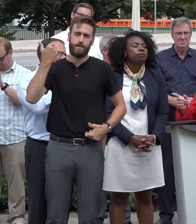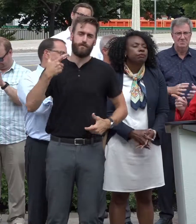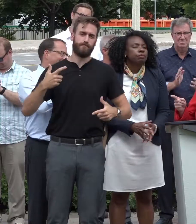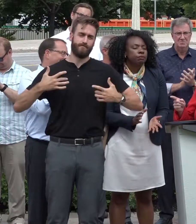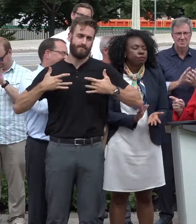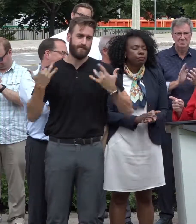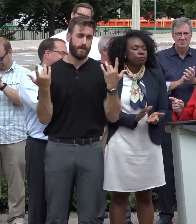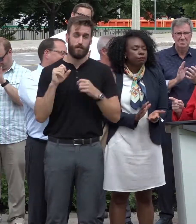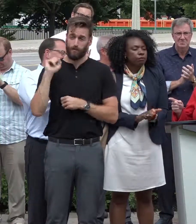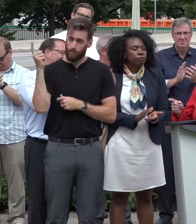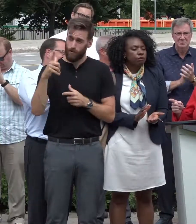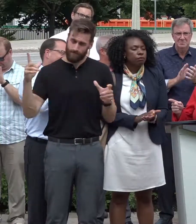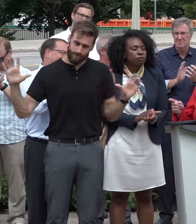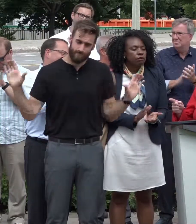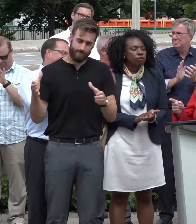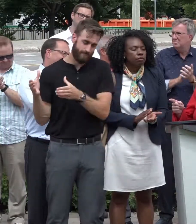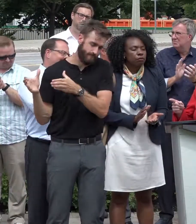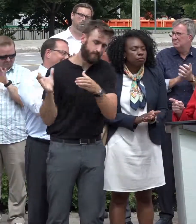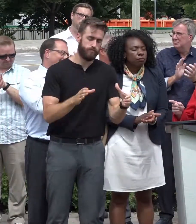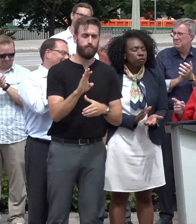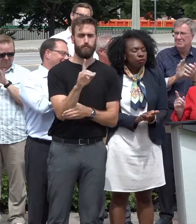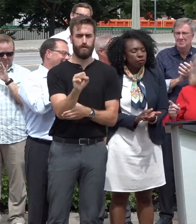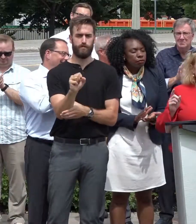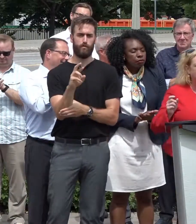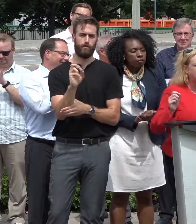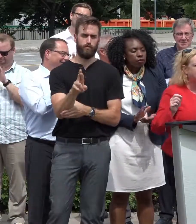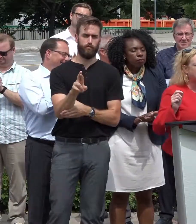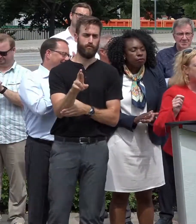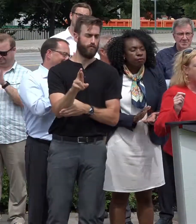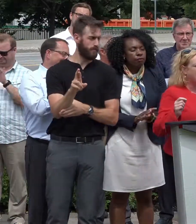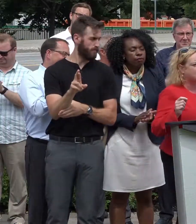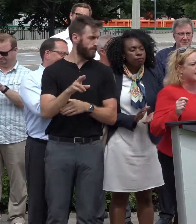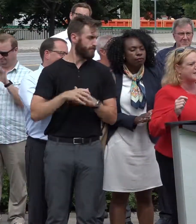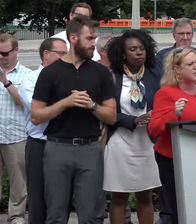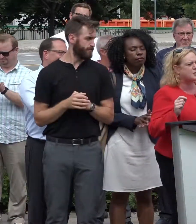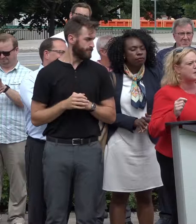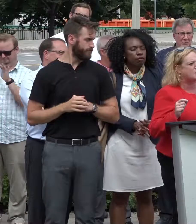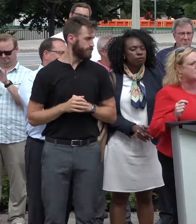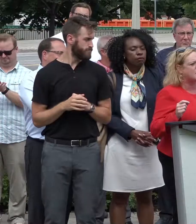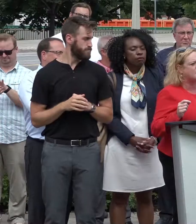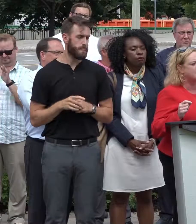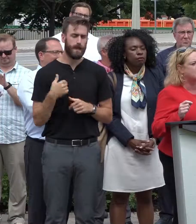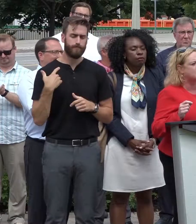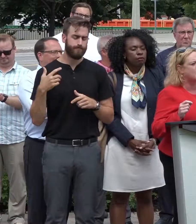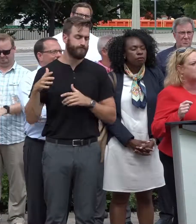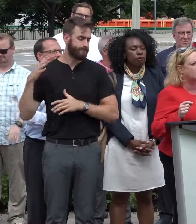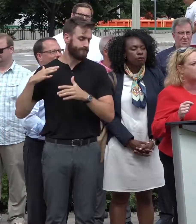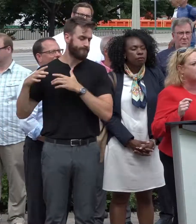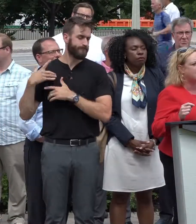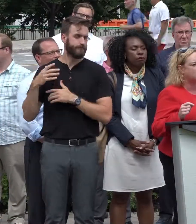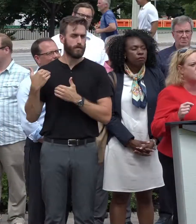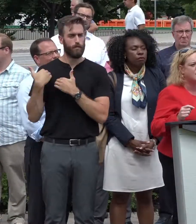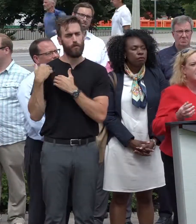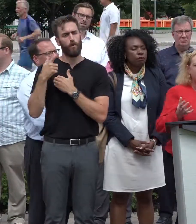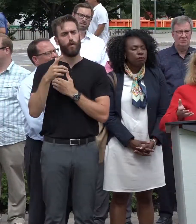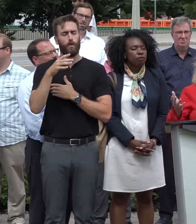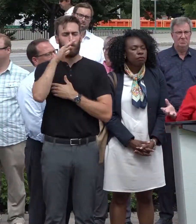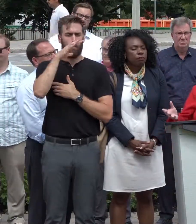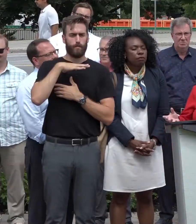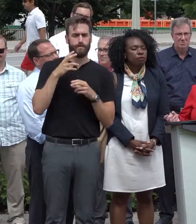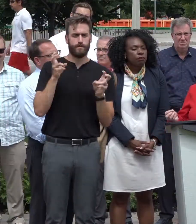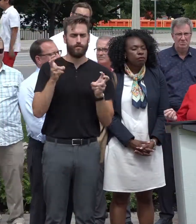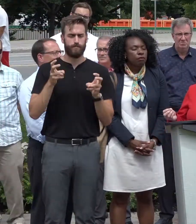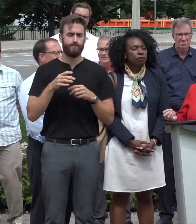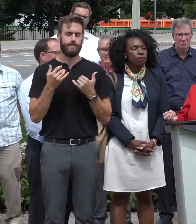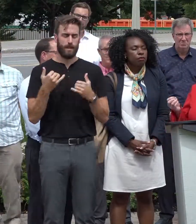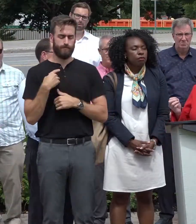I want you all to come to Bell's Corners with me. And I'm going to finish on this, because I used to be minister responsible for women's issues. I would call it